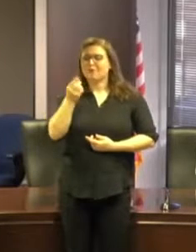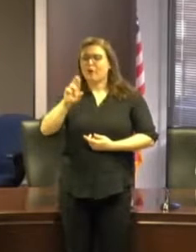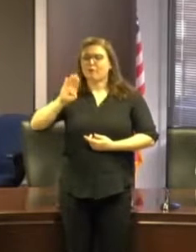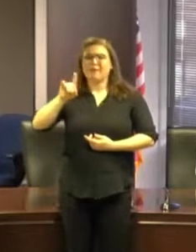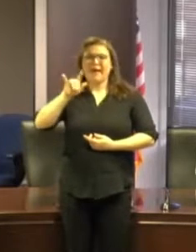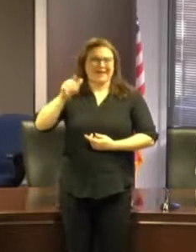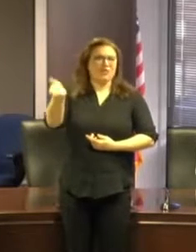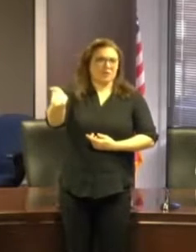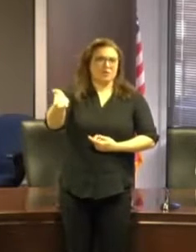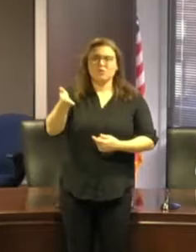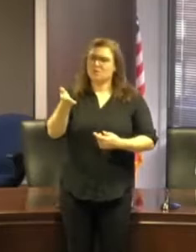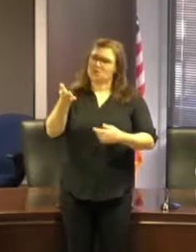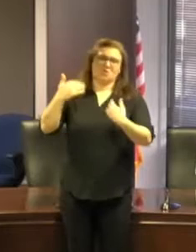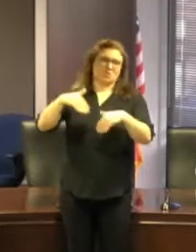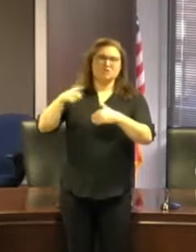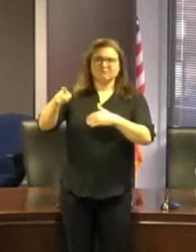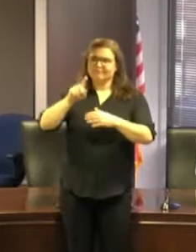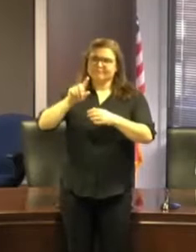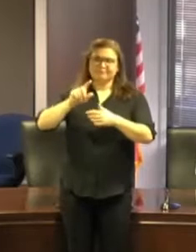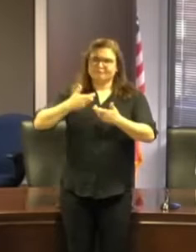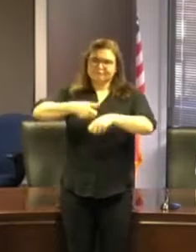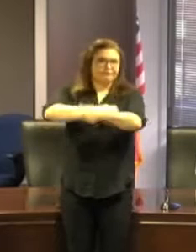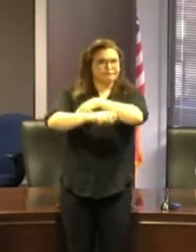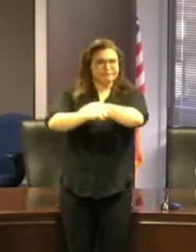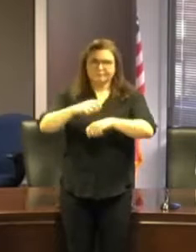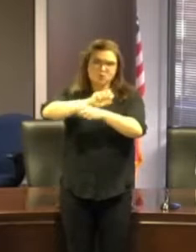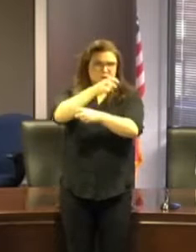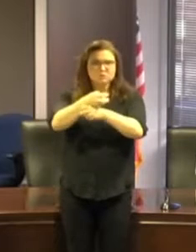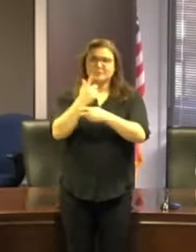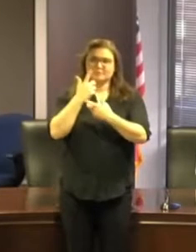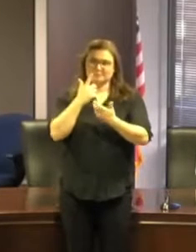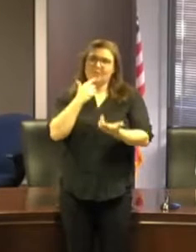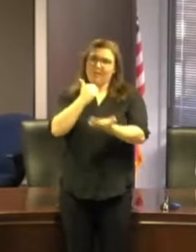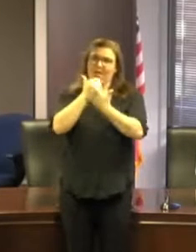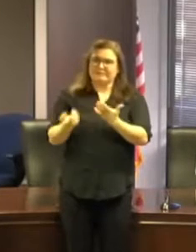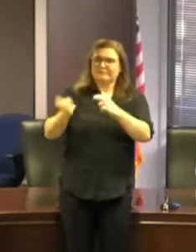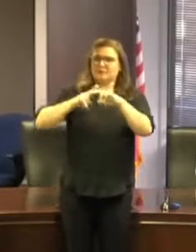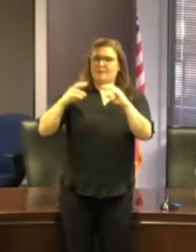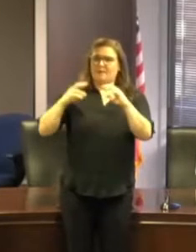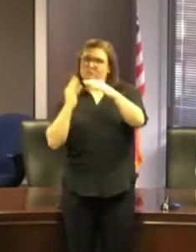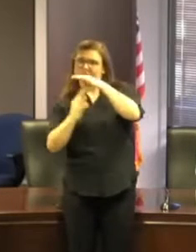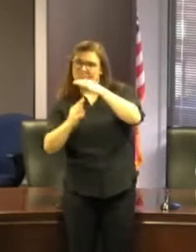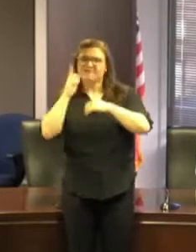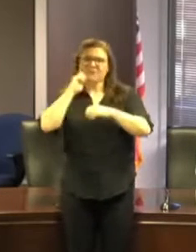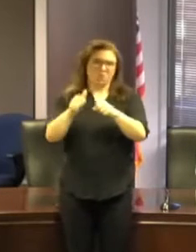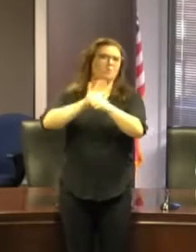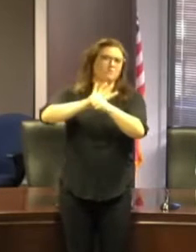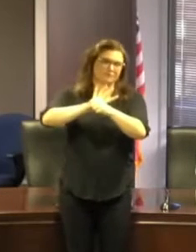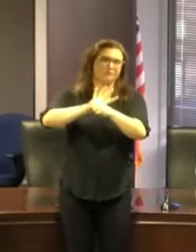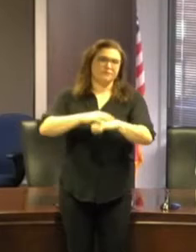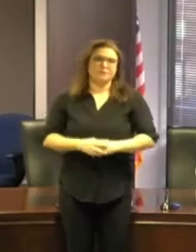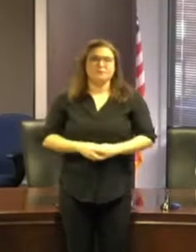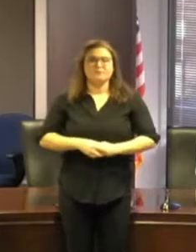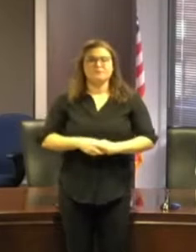done a remarkable job of coming to the table to help us with an increase in capacity in beds to help people that are challenged